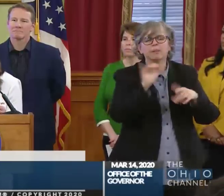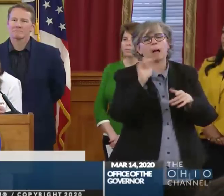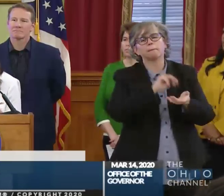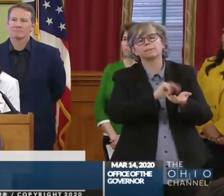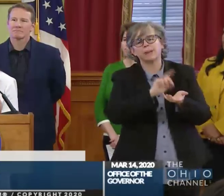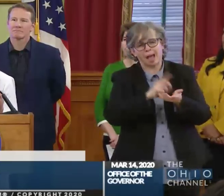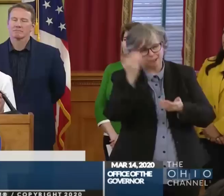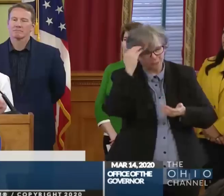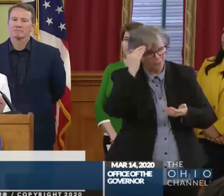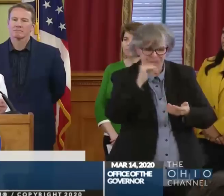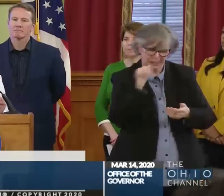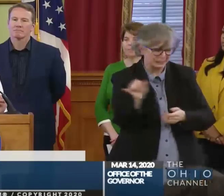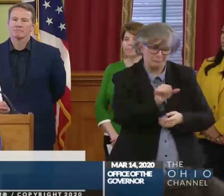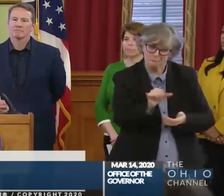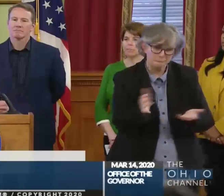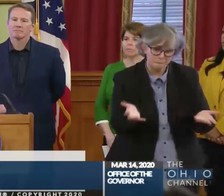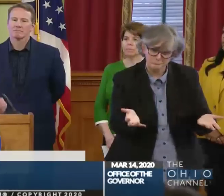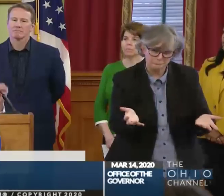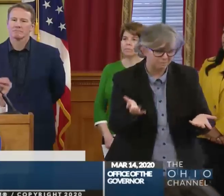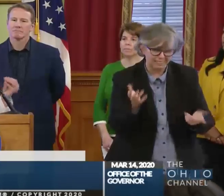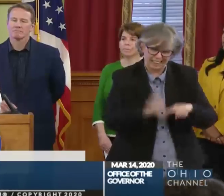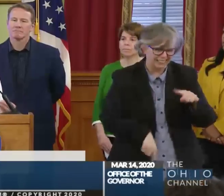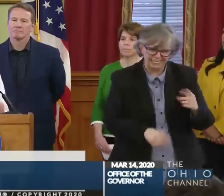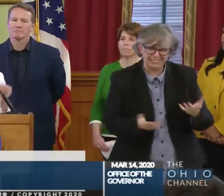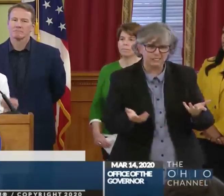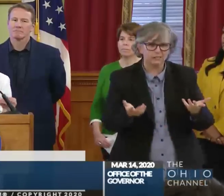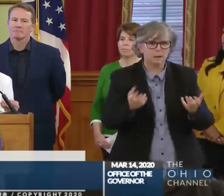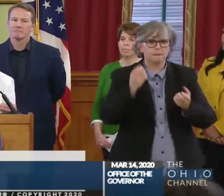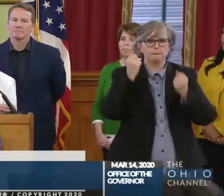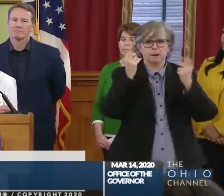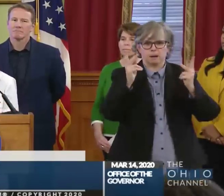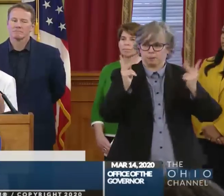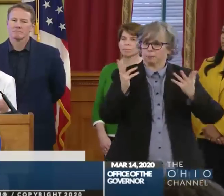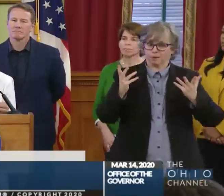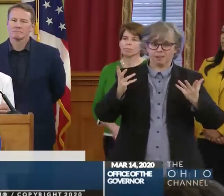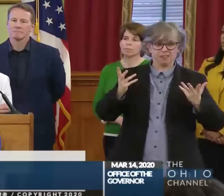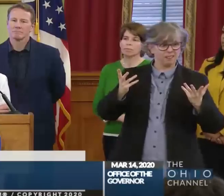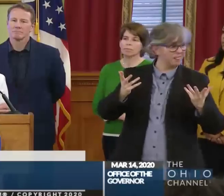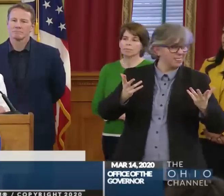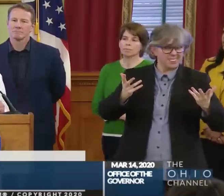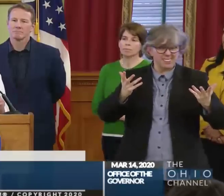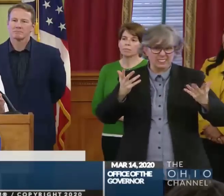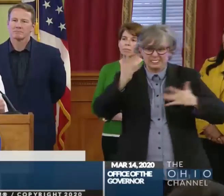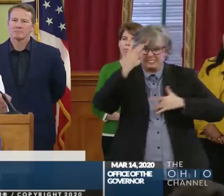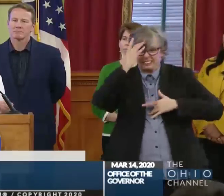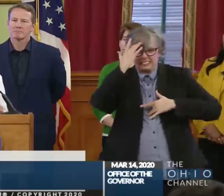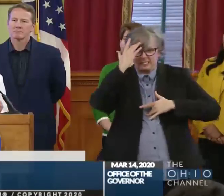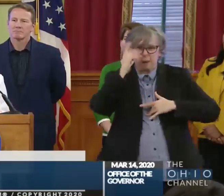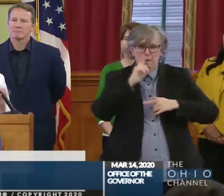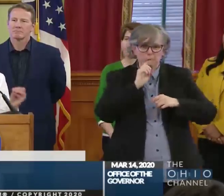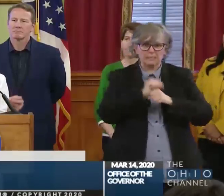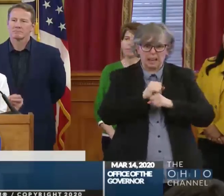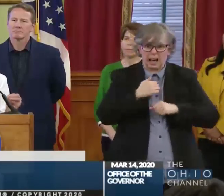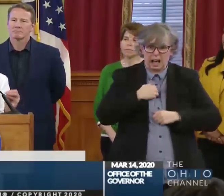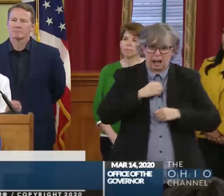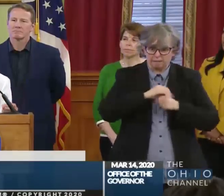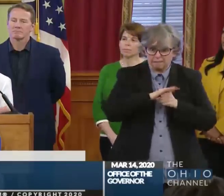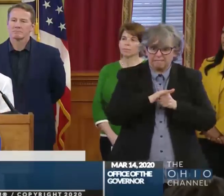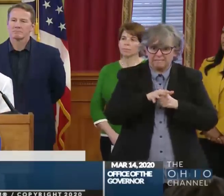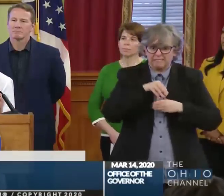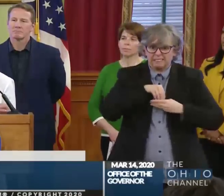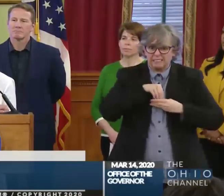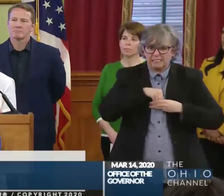high risk. So many people might be told, many of us will end up having COVID and be asked just, don't even